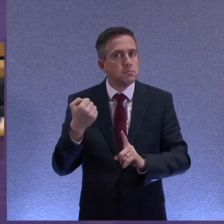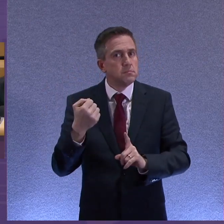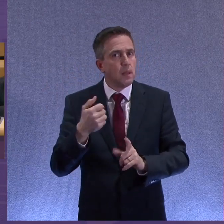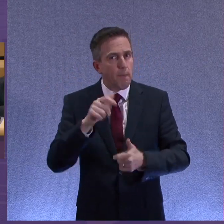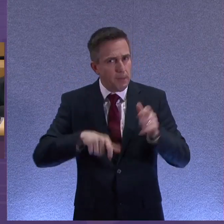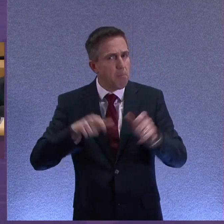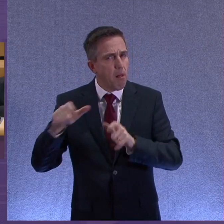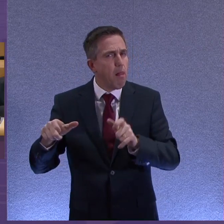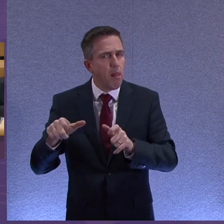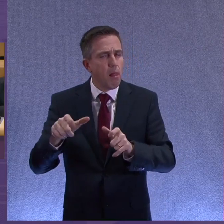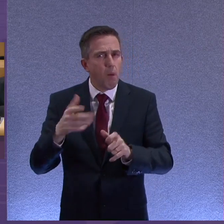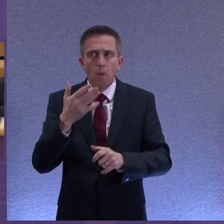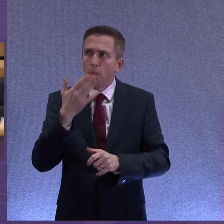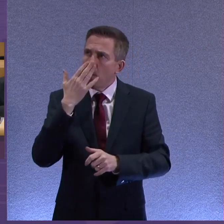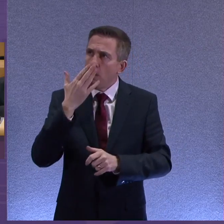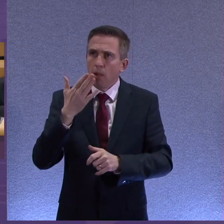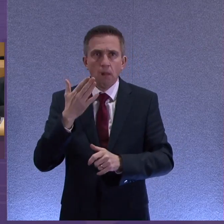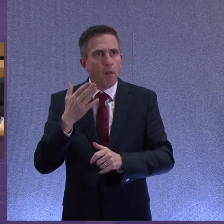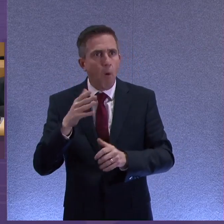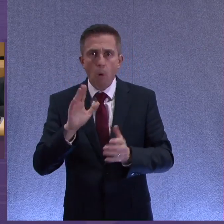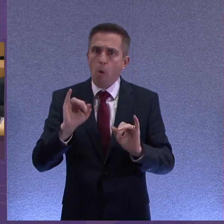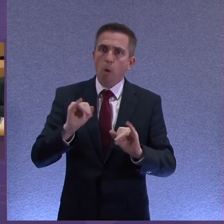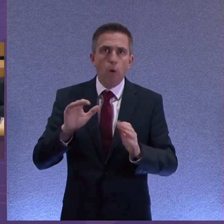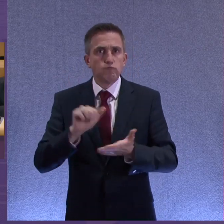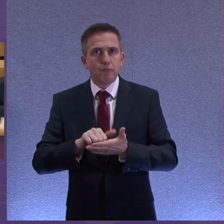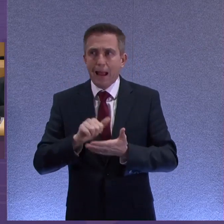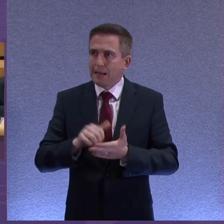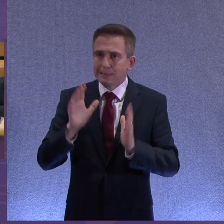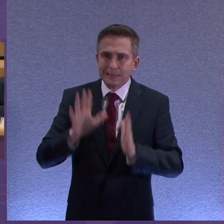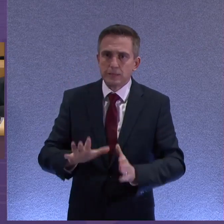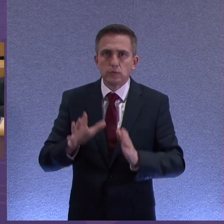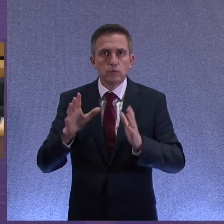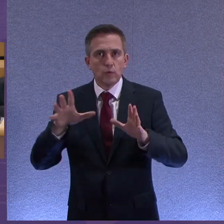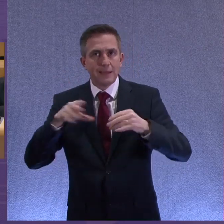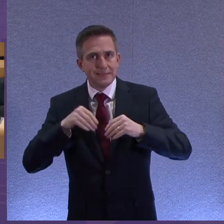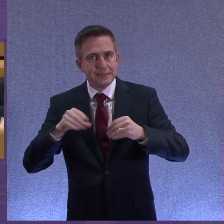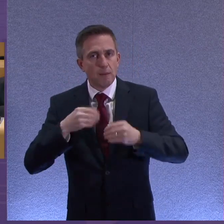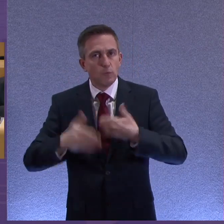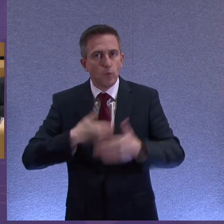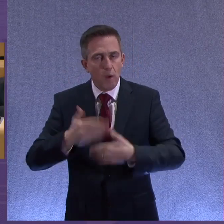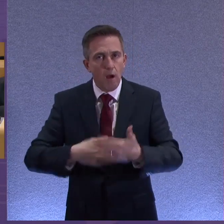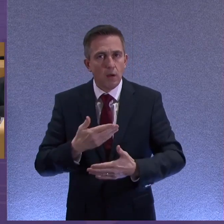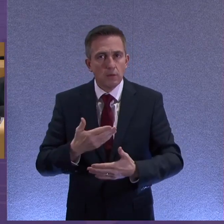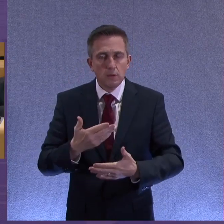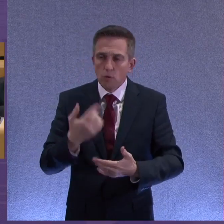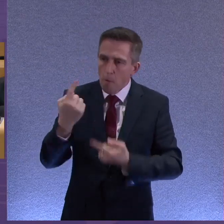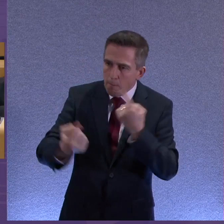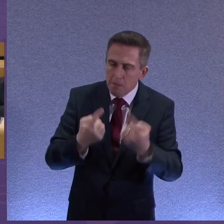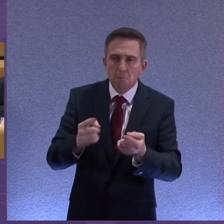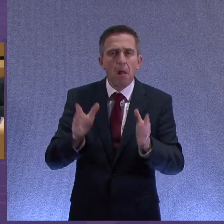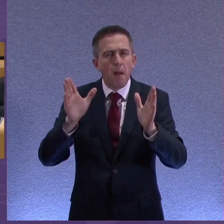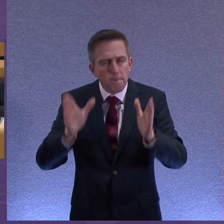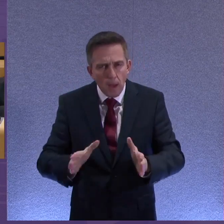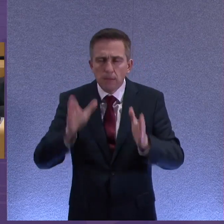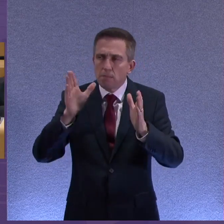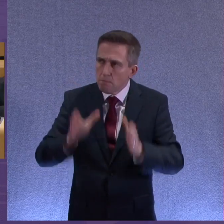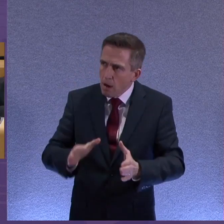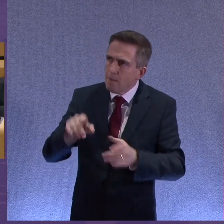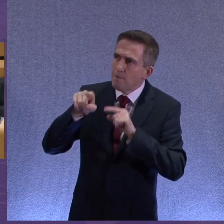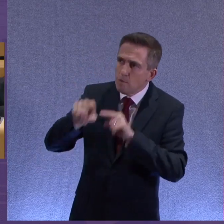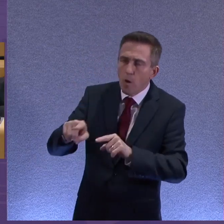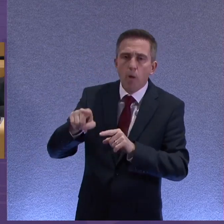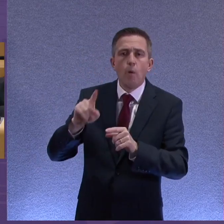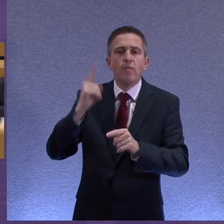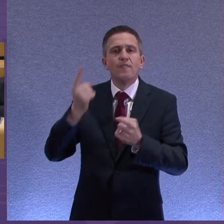a little bit more seriously in some quarters. And that's why it's really important that people do heed the advice of the First Minister to stay